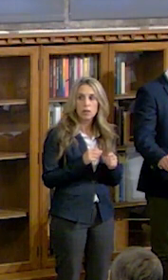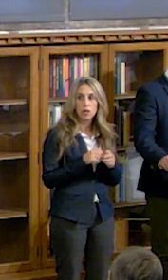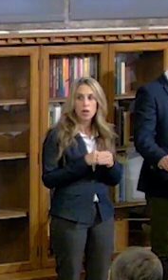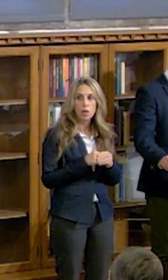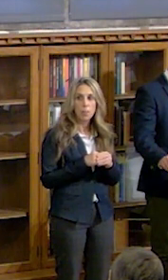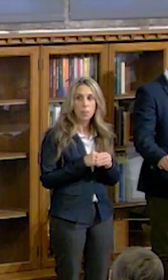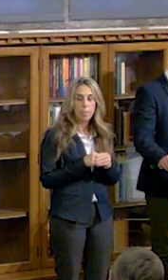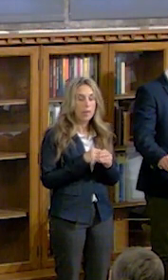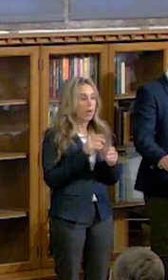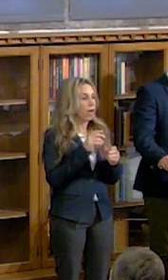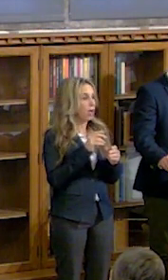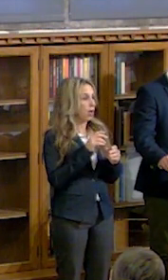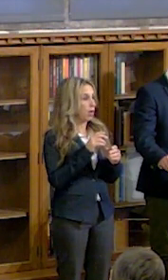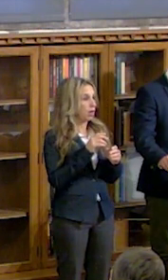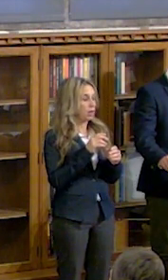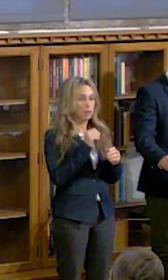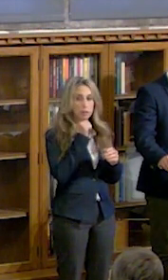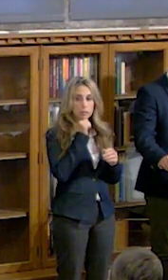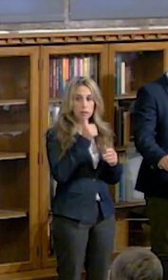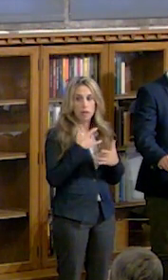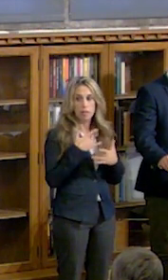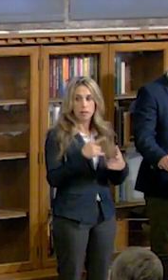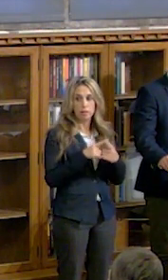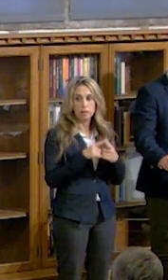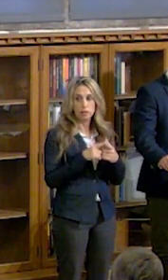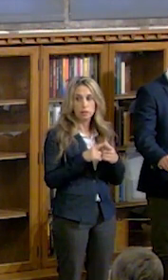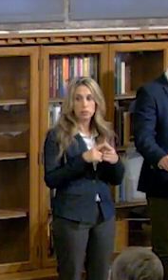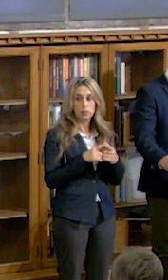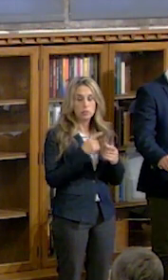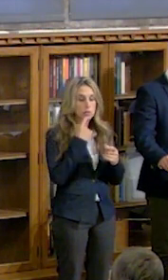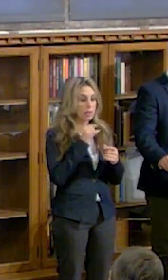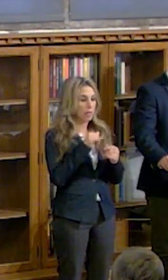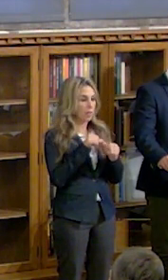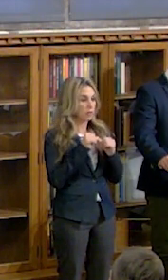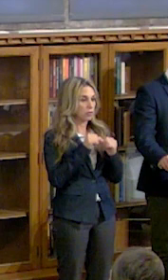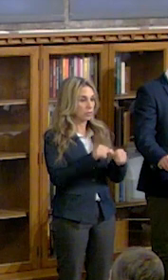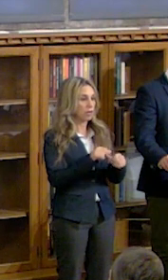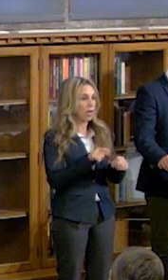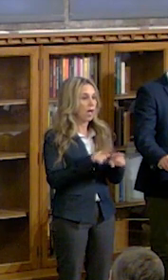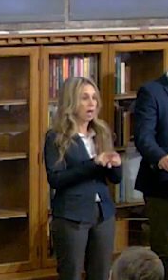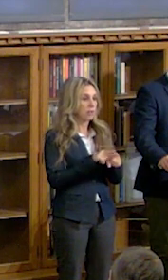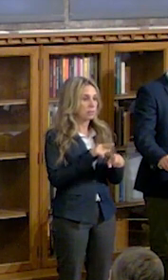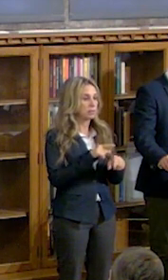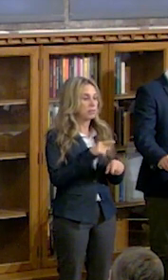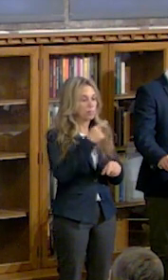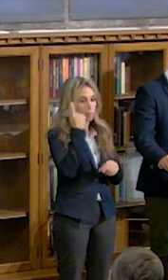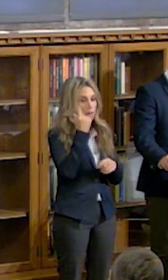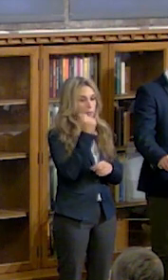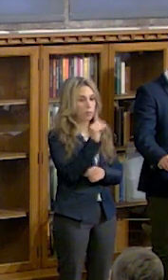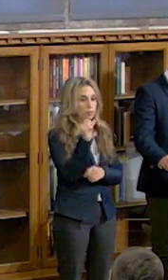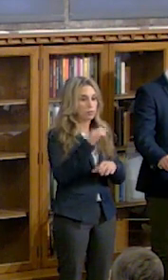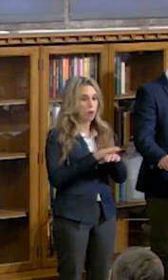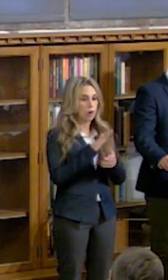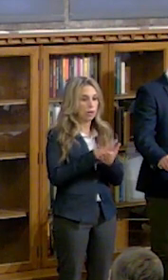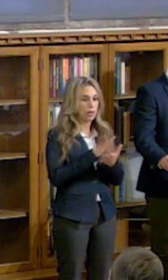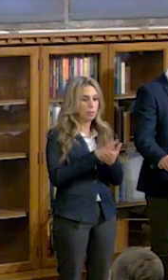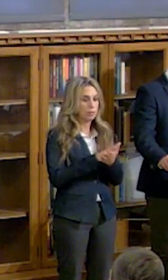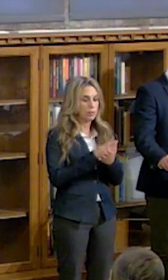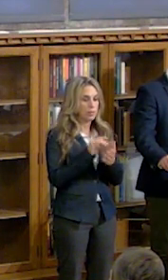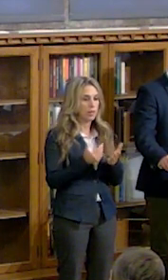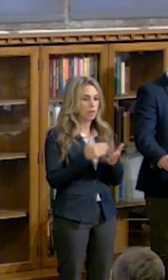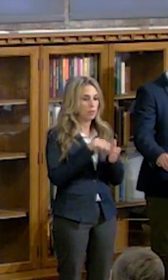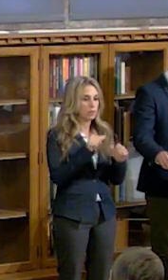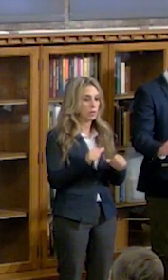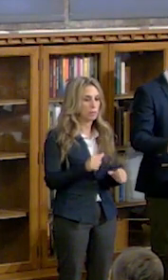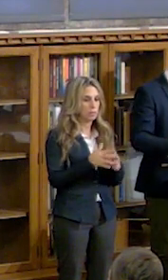activism is therefore unlikely to yield anything as longlasting as the black Revolution on campus that so fundamentally reshaped